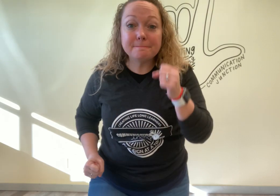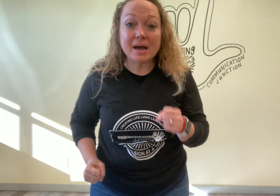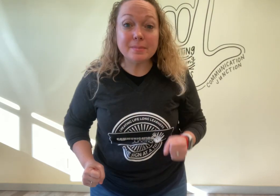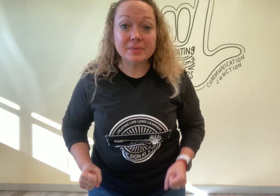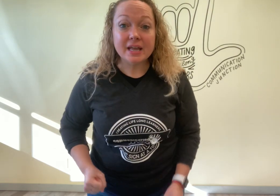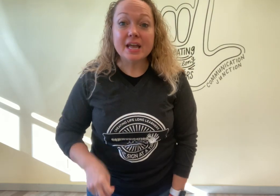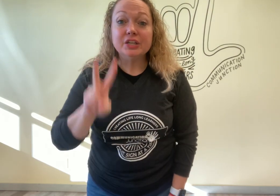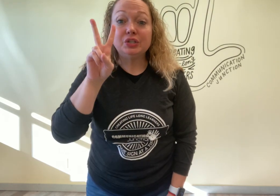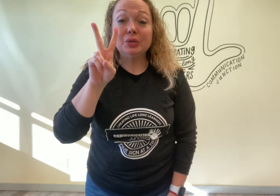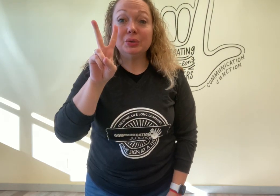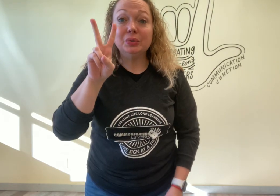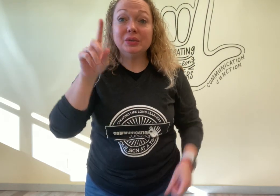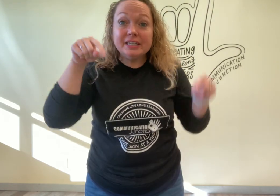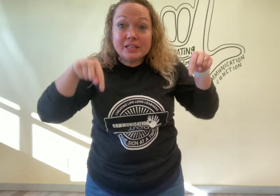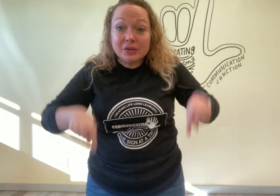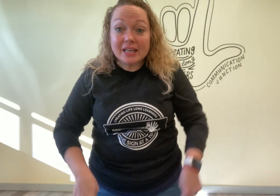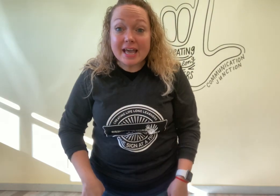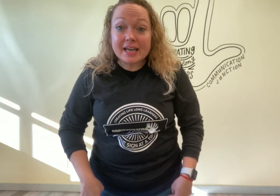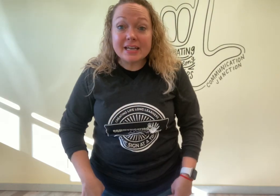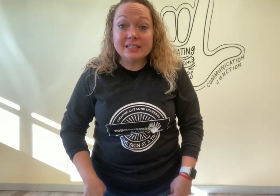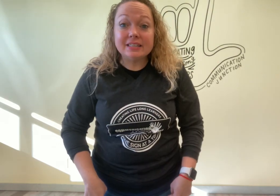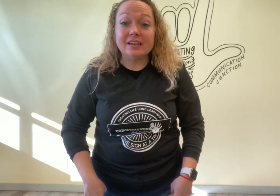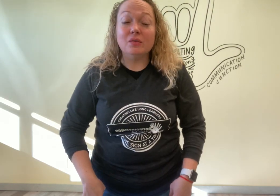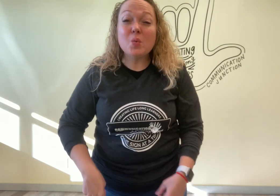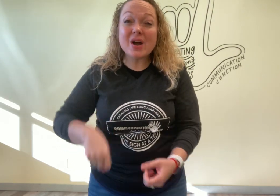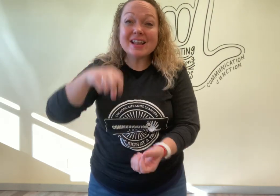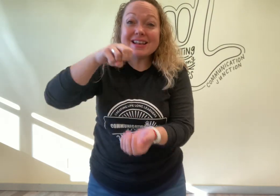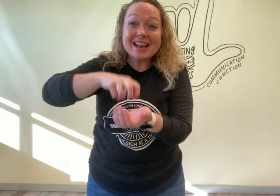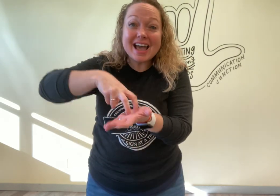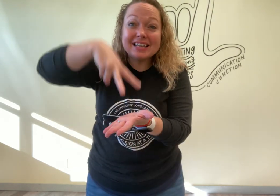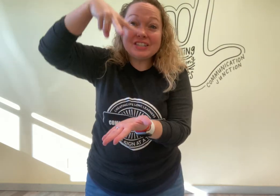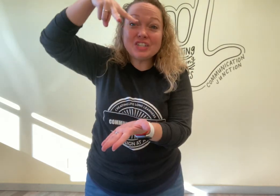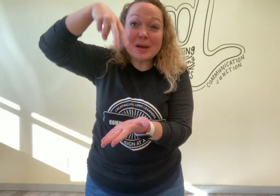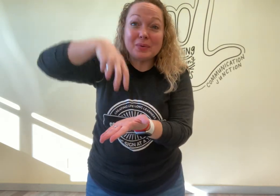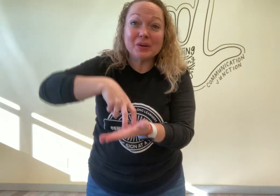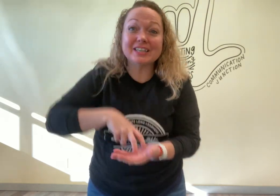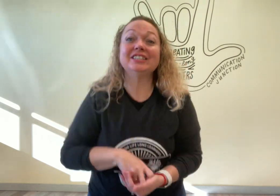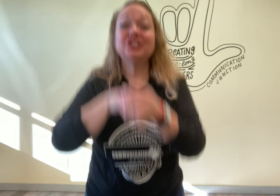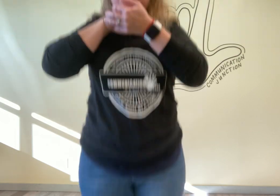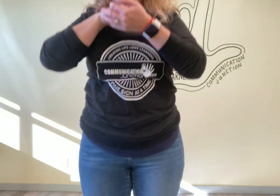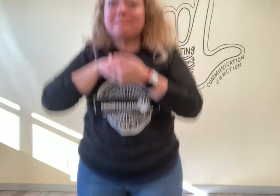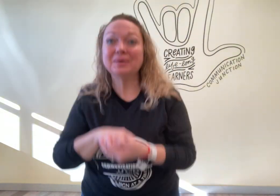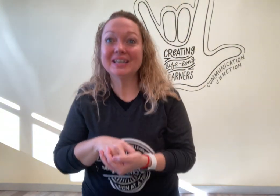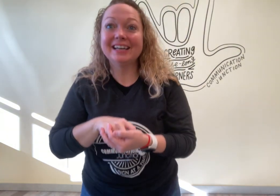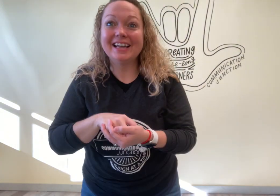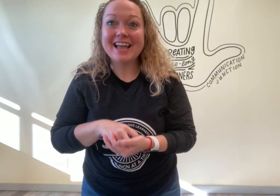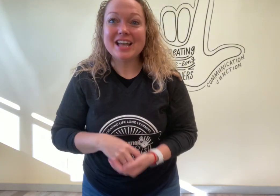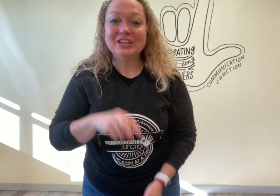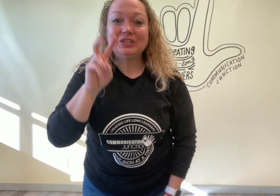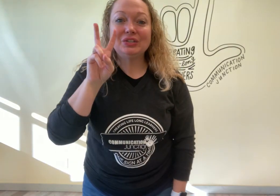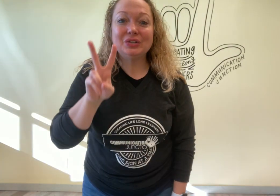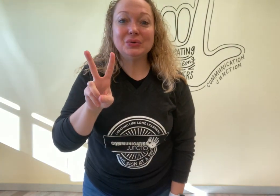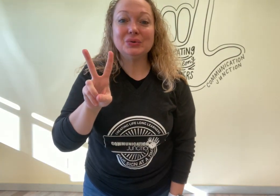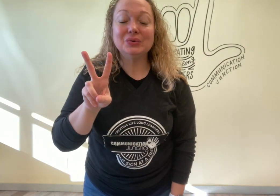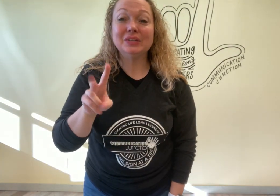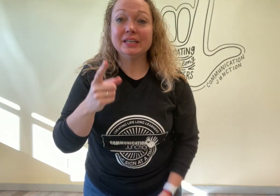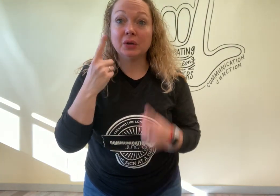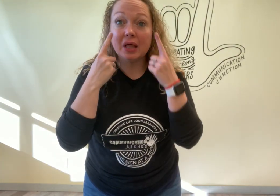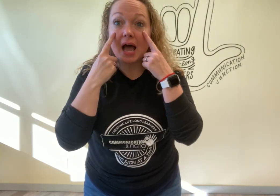bump. 2 little legs give 1 last jump, and we're gonna jump. 2 little